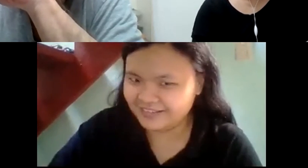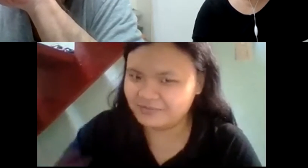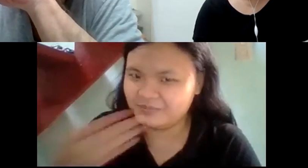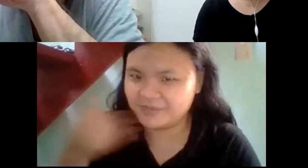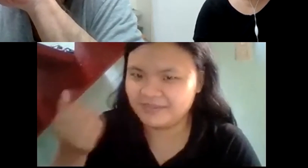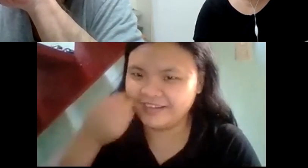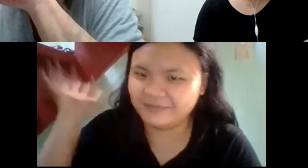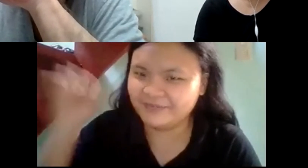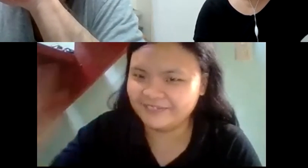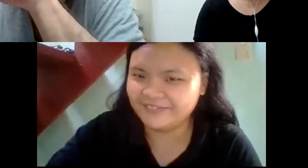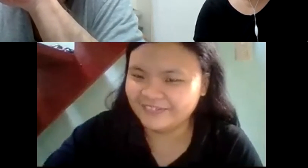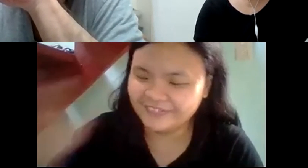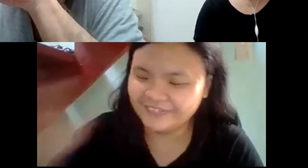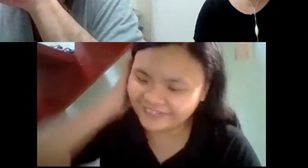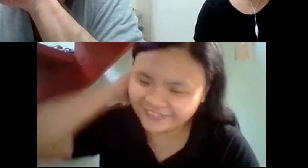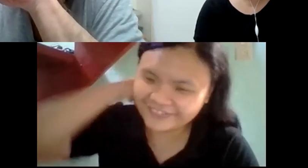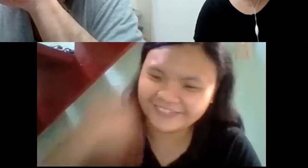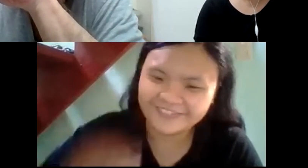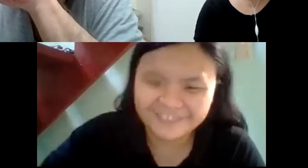somewhat mocking. Definitely.